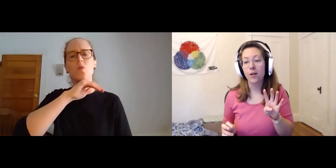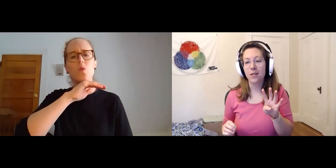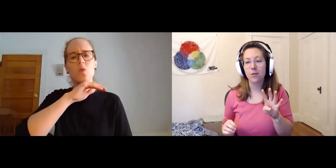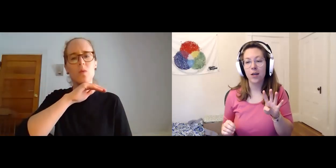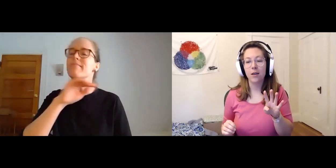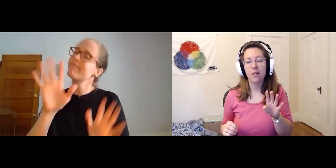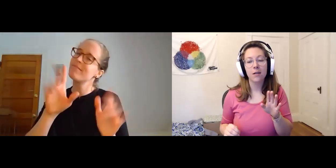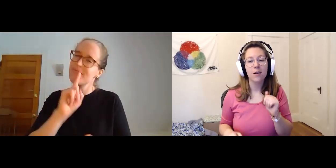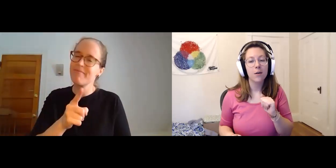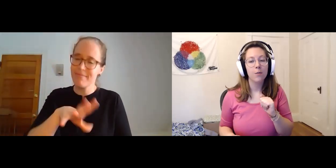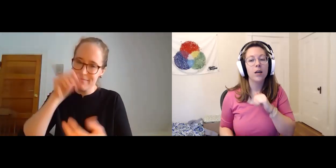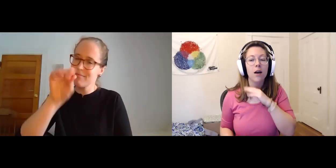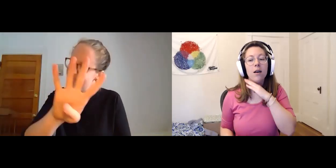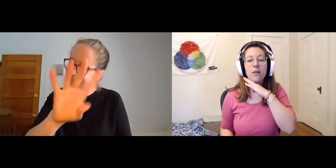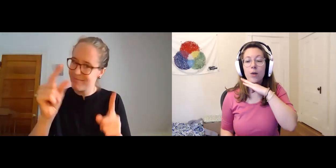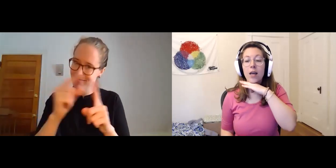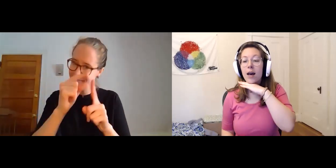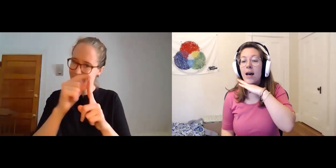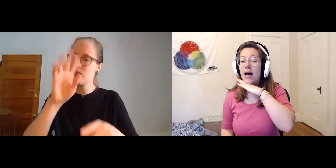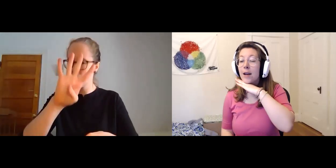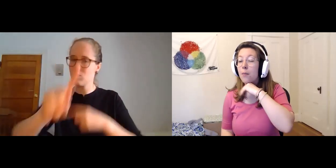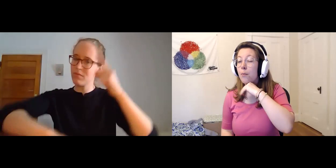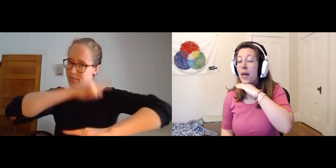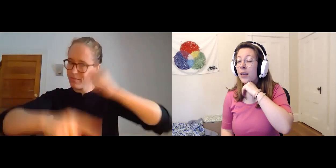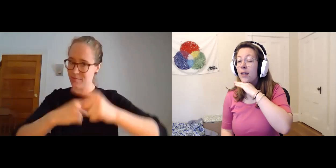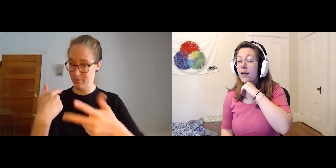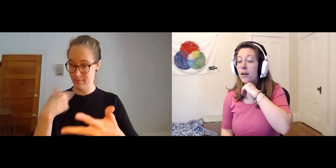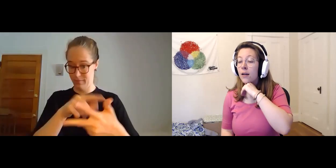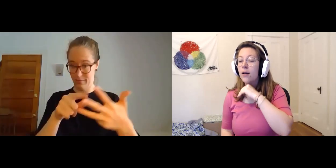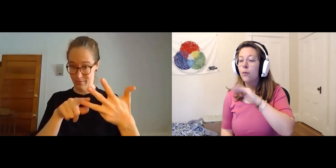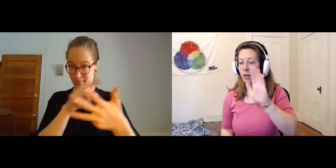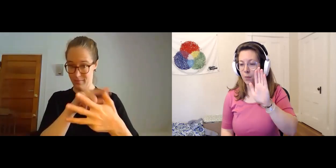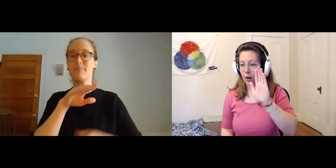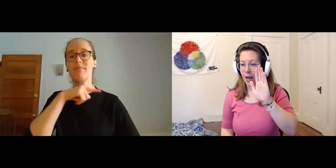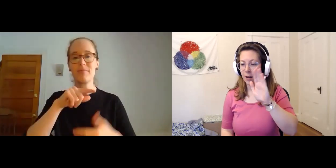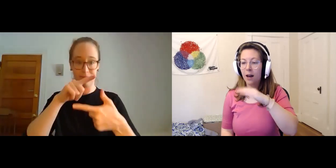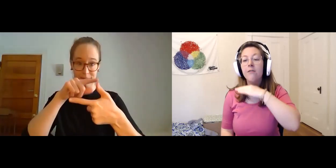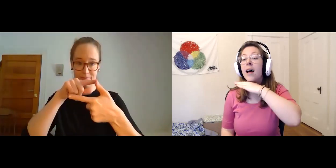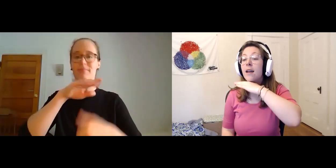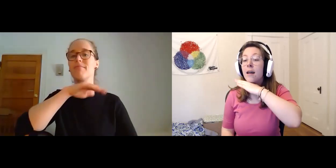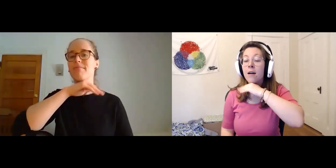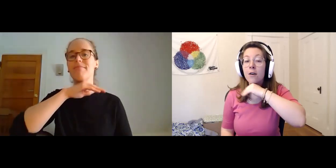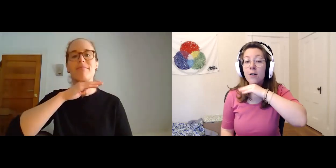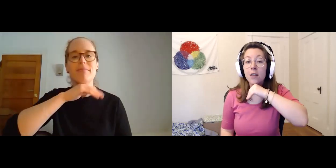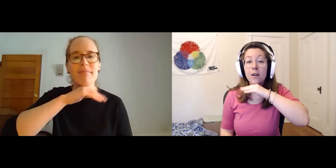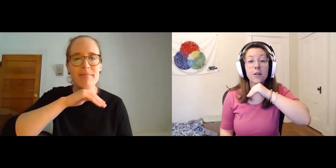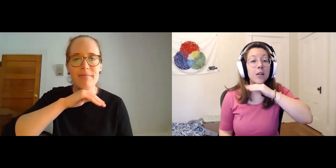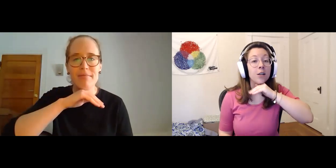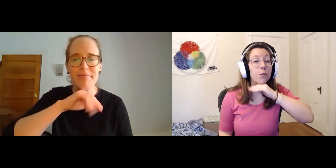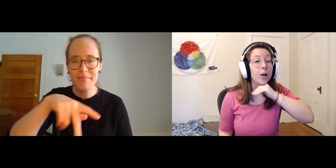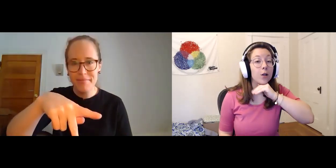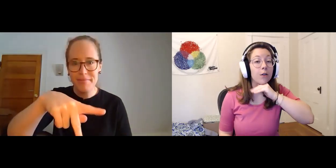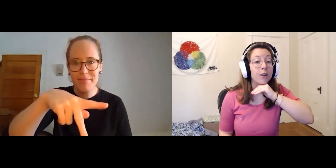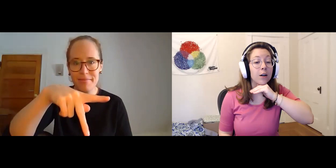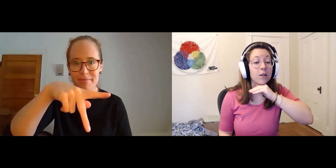4 words this week because we had pig, where you keep your hand kind of flat and underneath your chin,